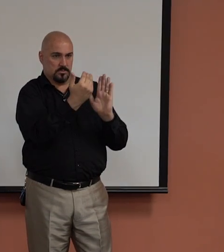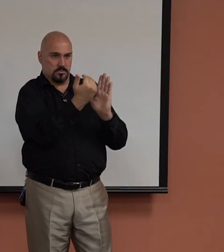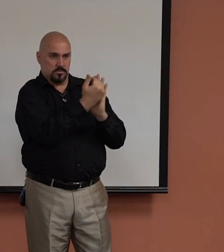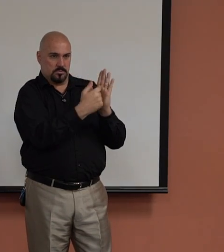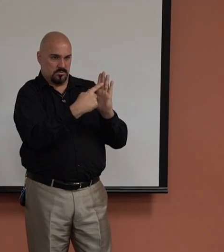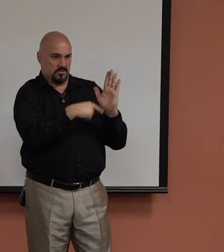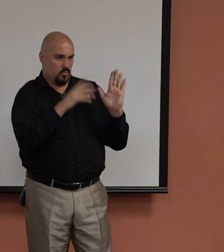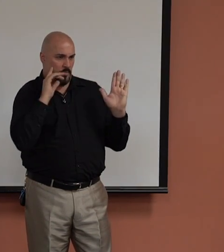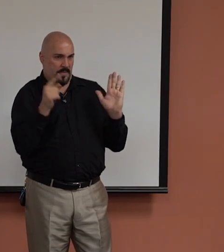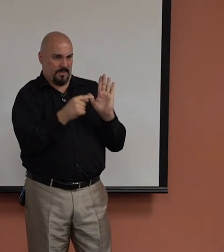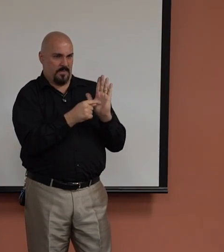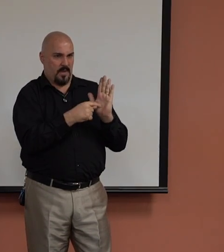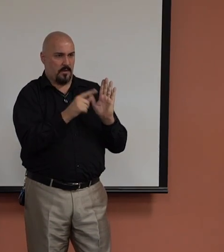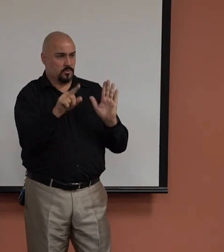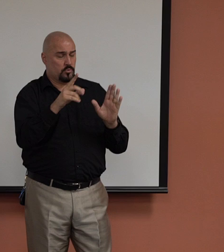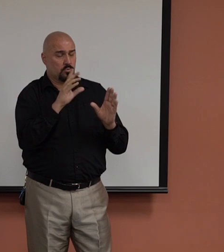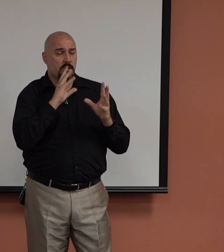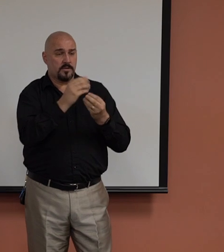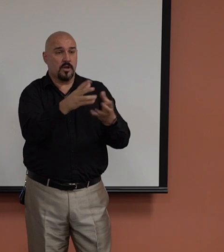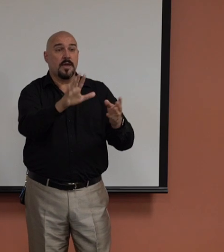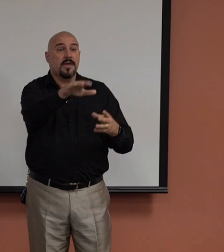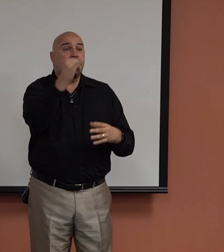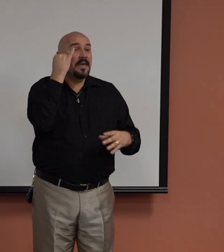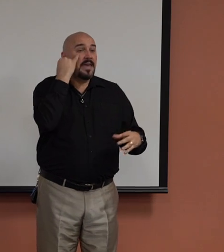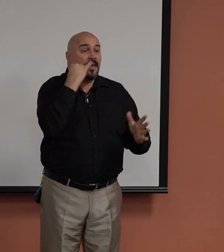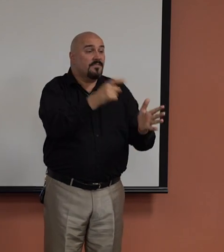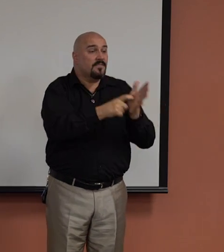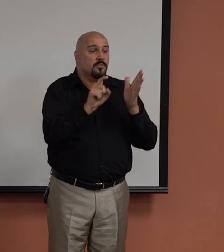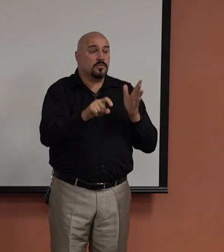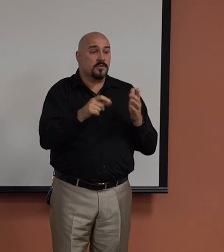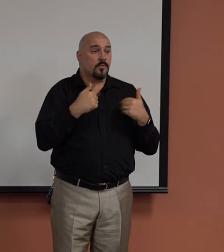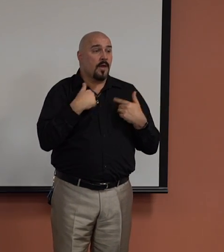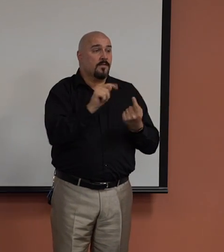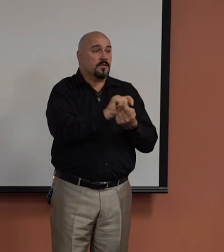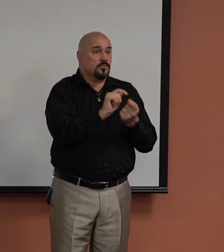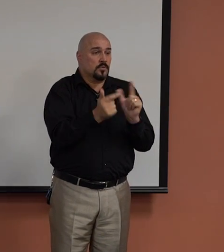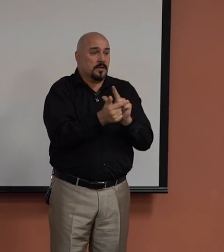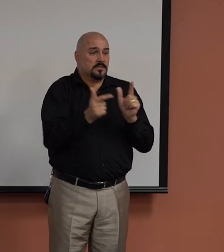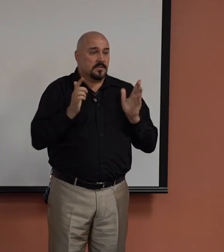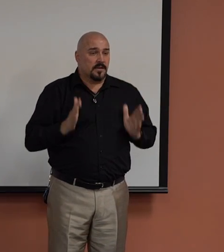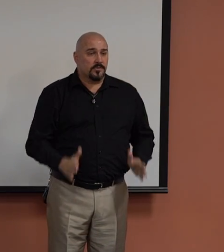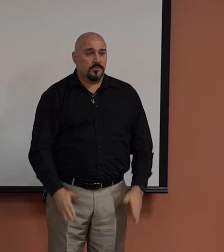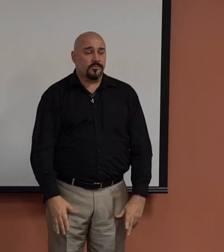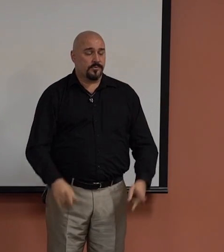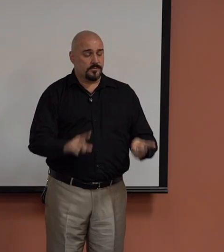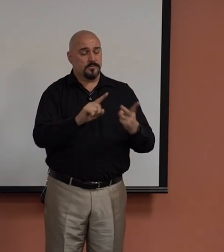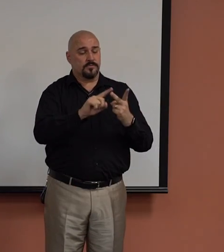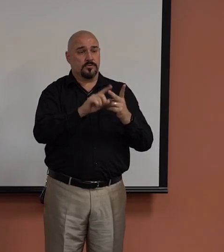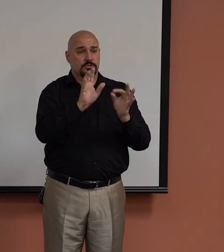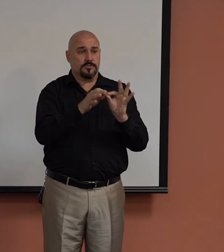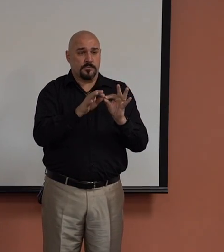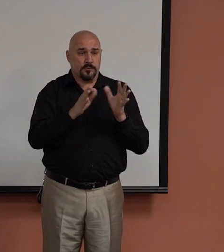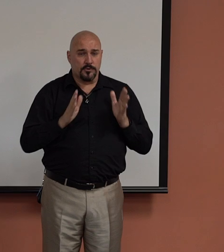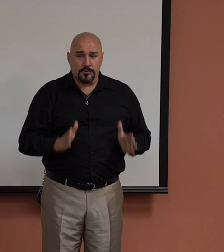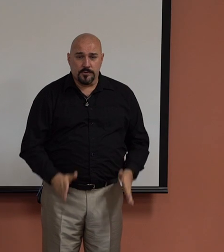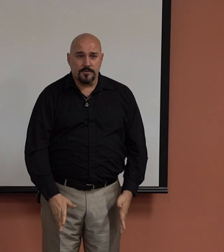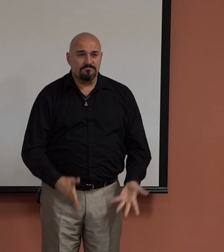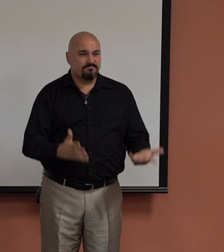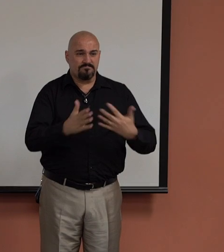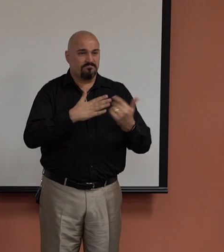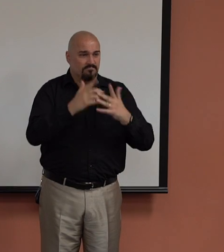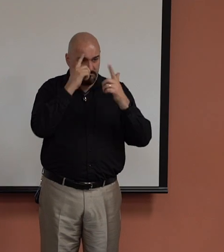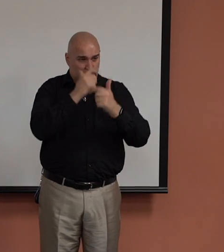shared. And if we need to hire a translator or an interpreter or whatever's required in order so that we can be